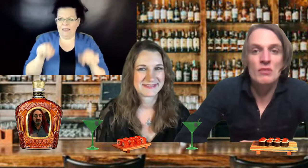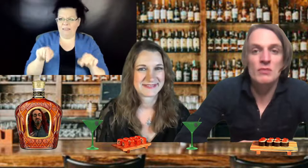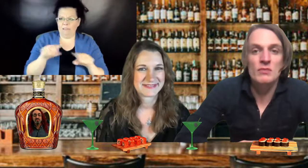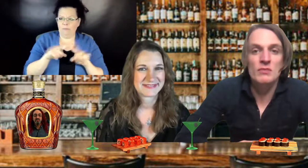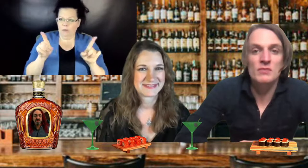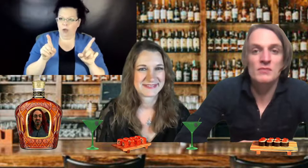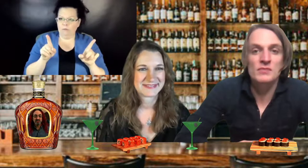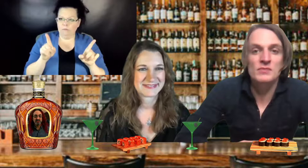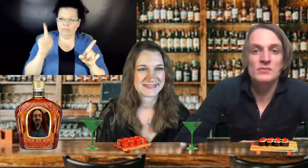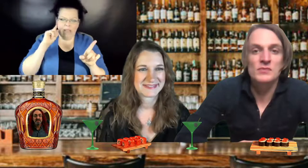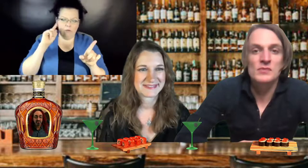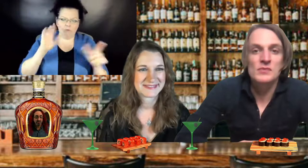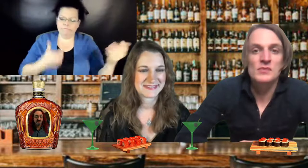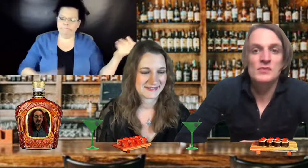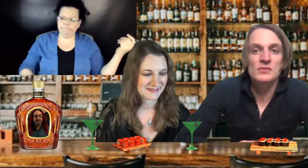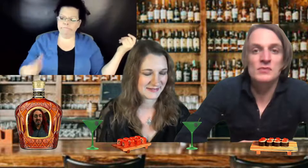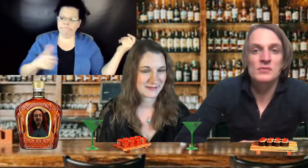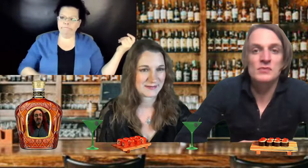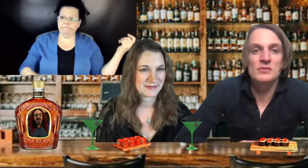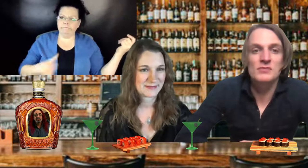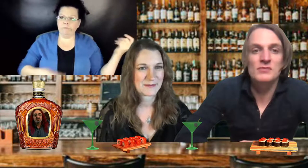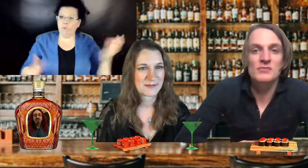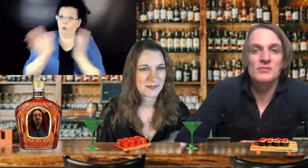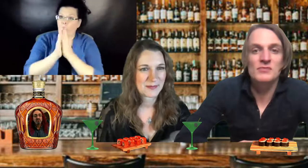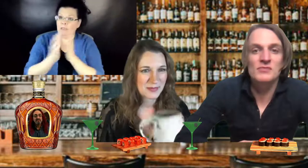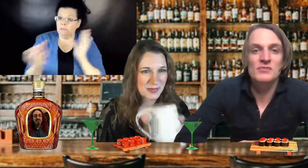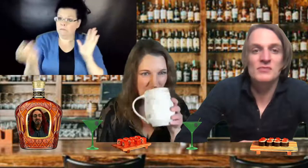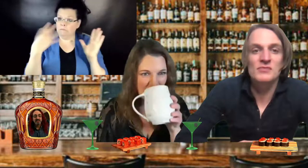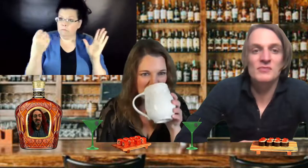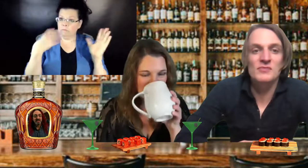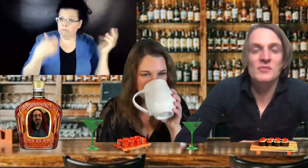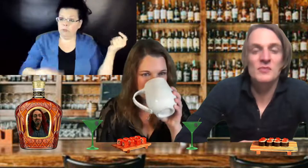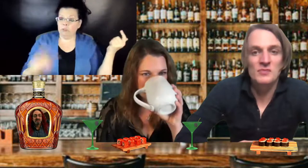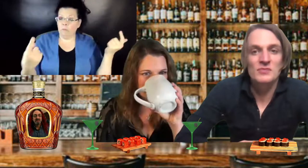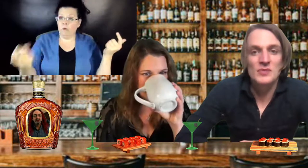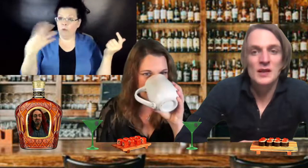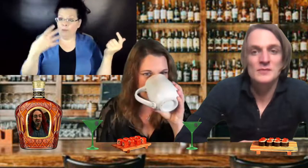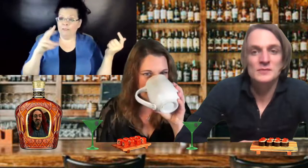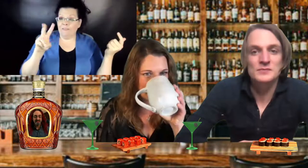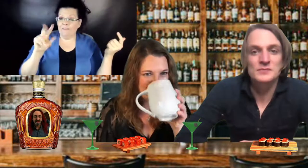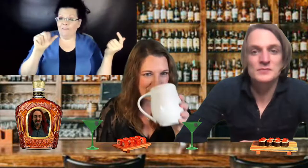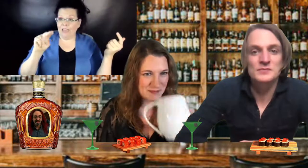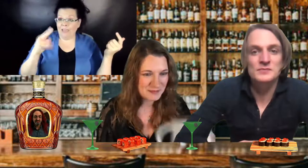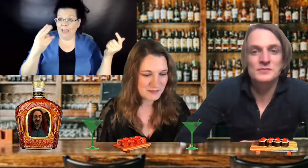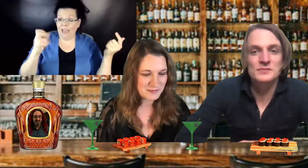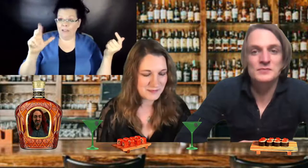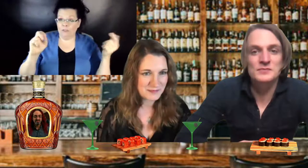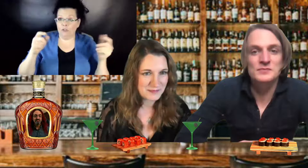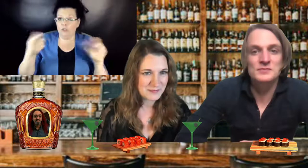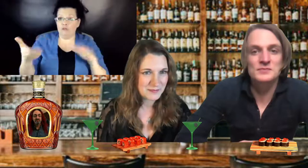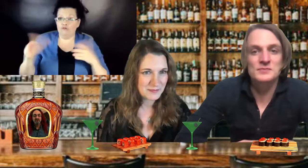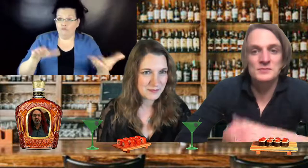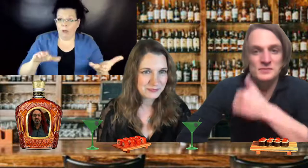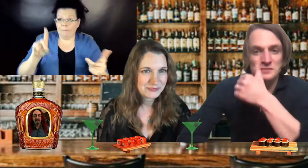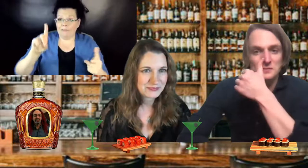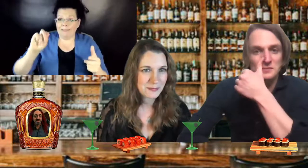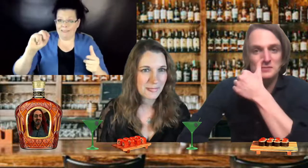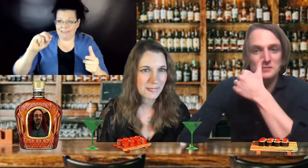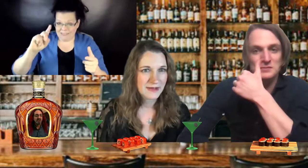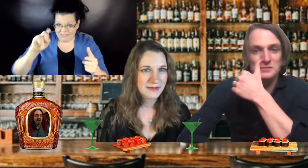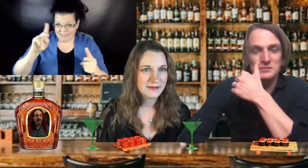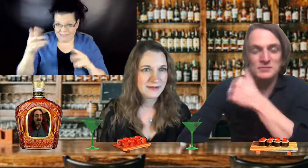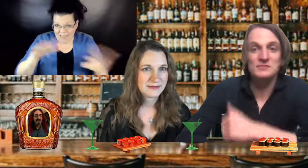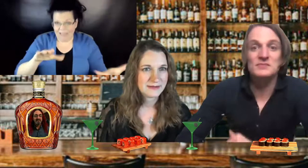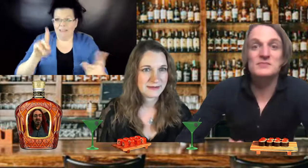And it's just me playing guitar and I take requests. And someone requested the Van Halen song Drop Dead Legs, the song I really